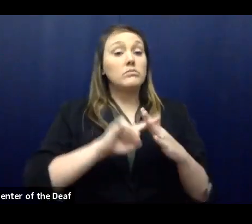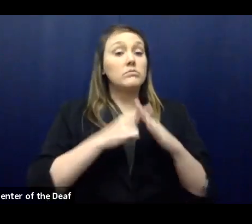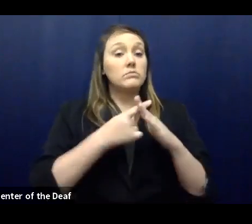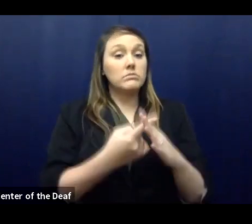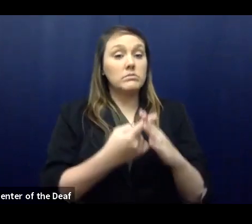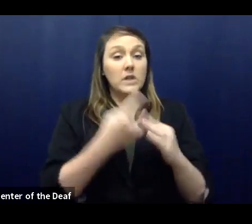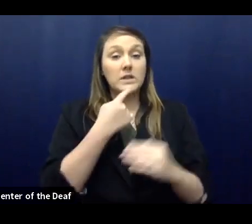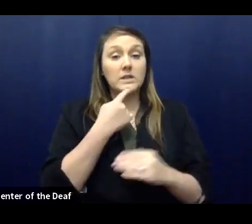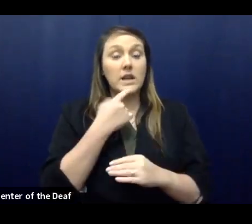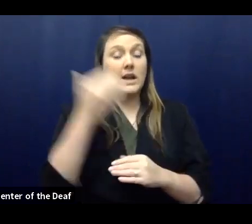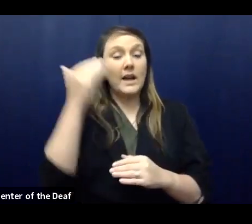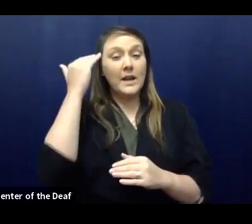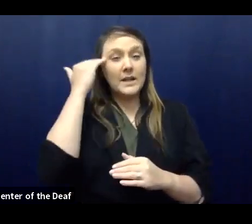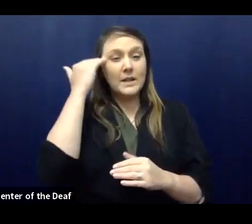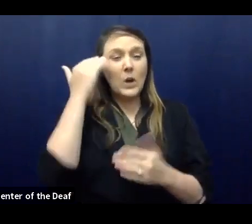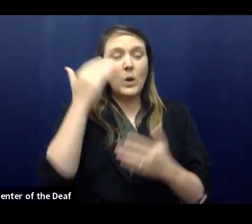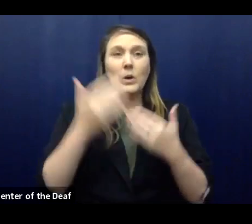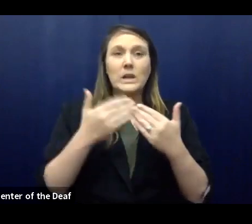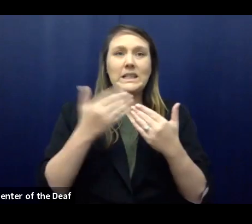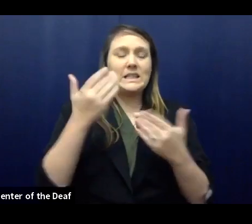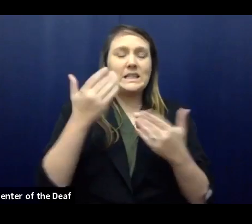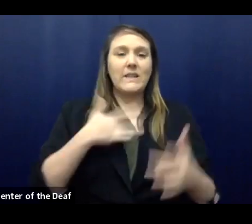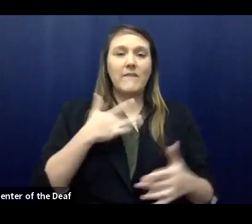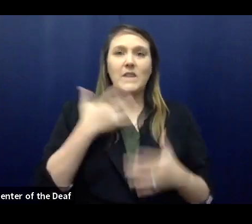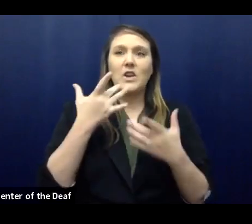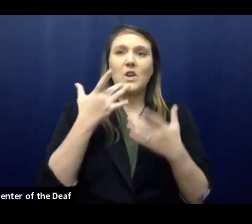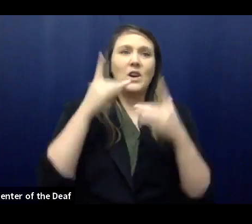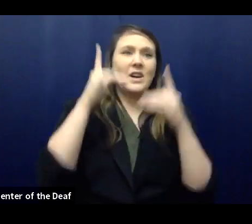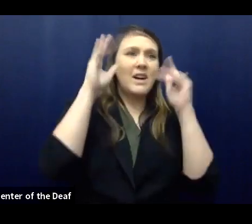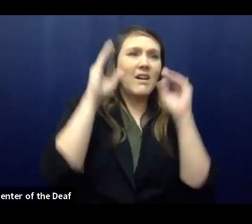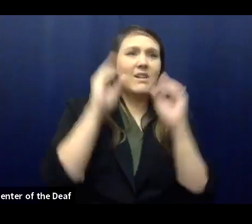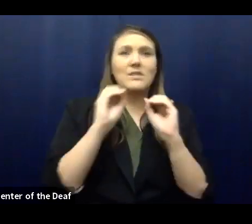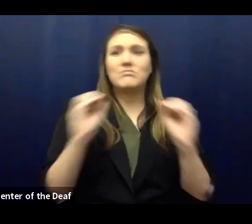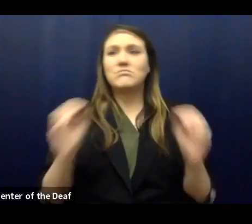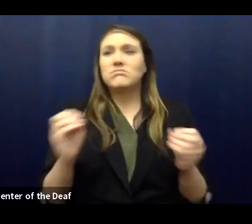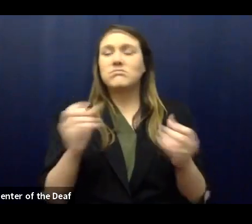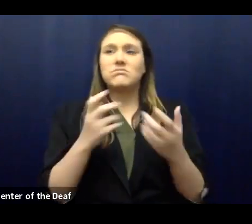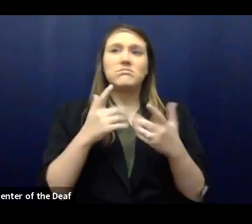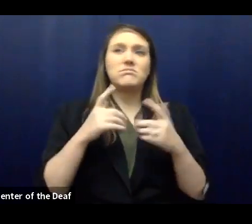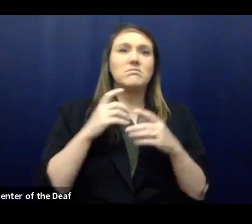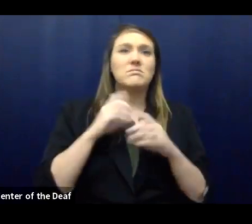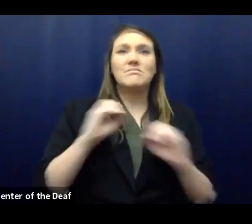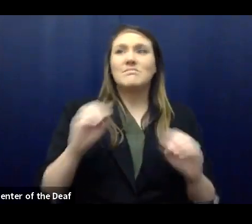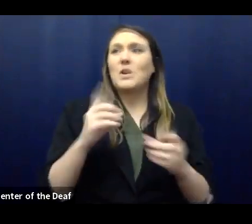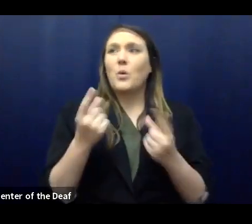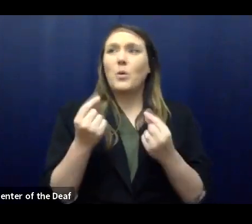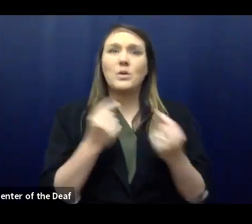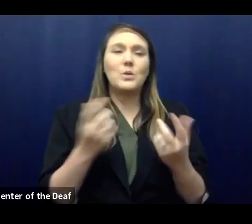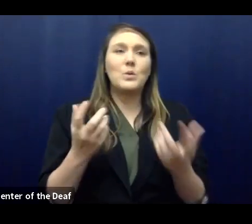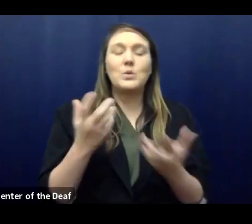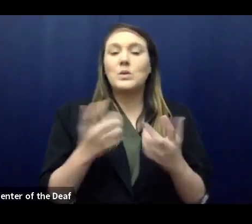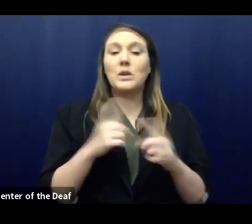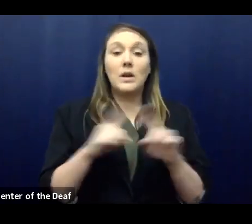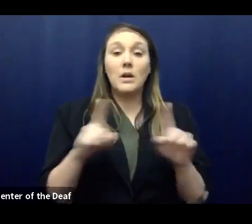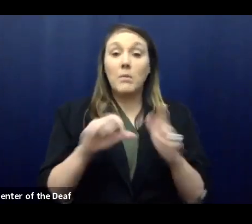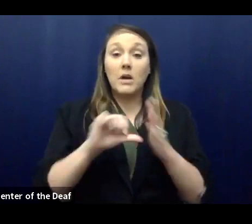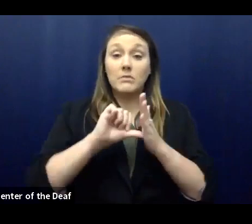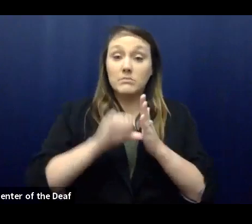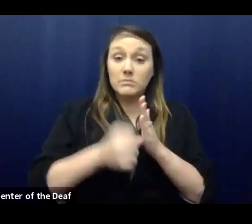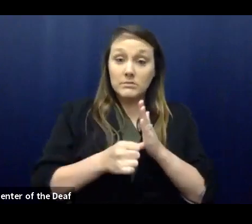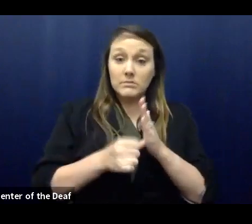it can be easy to feel helpless and powerless in the midst of this pandemic. But we want to stress that